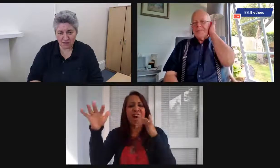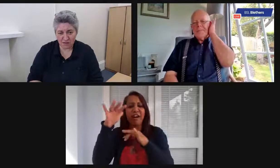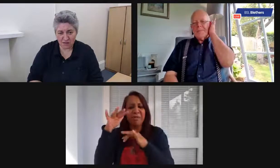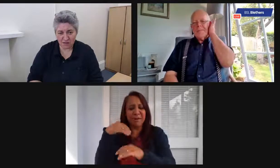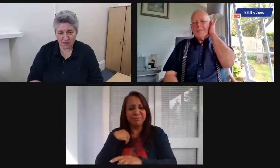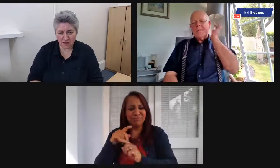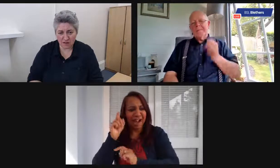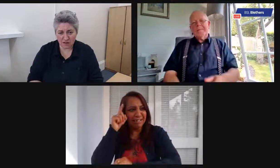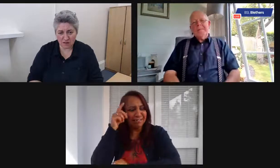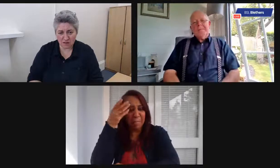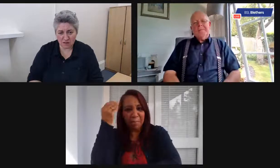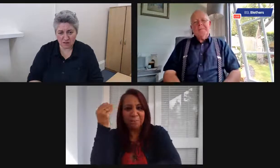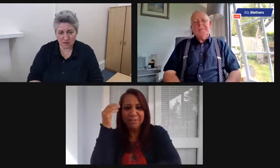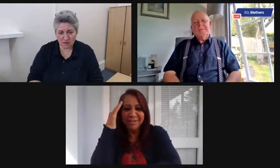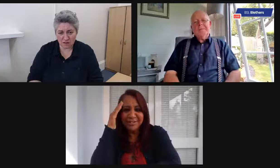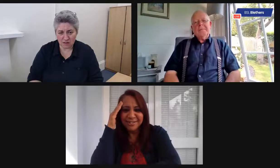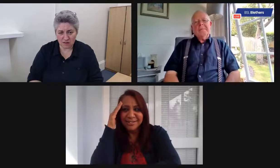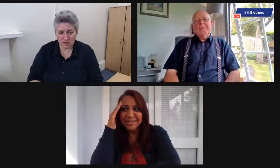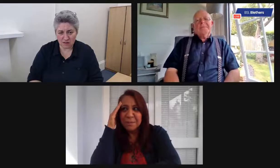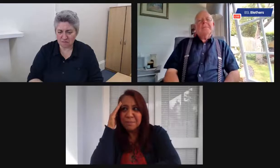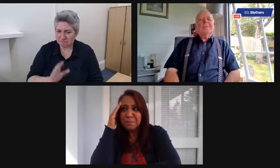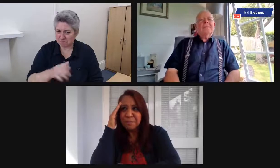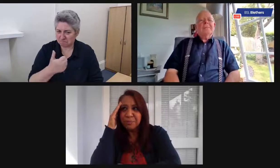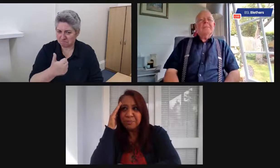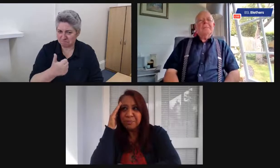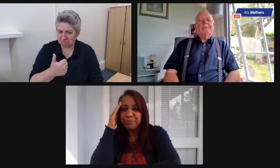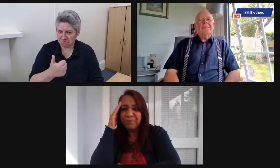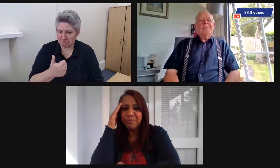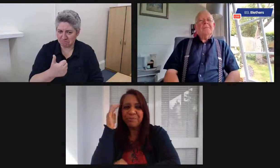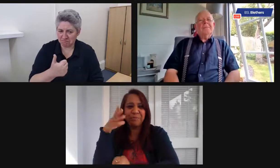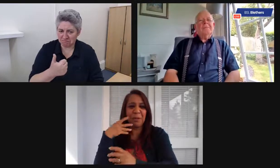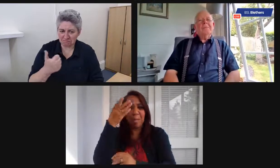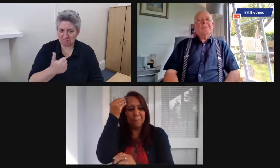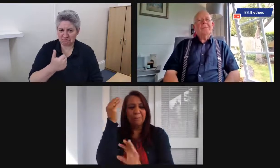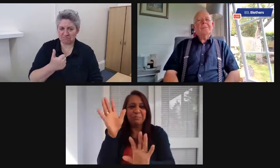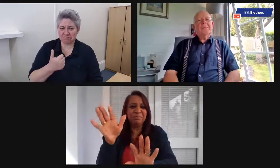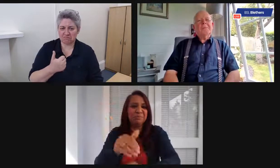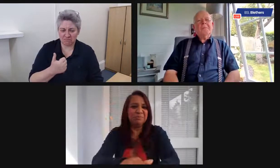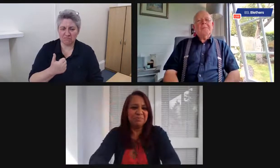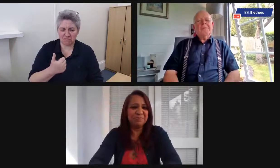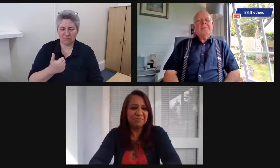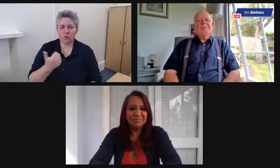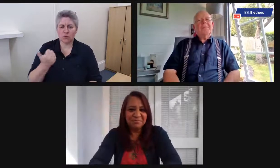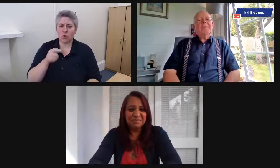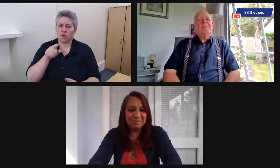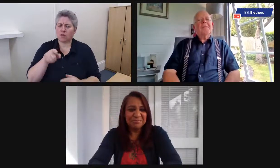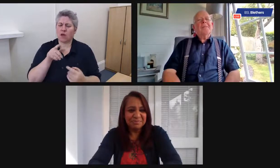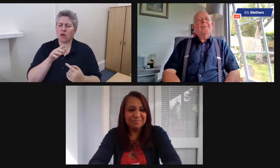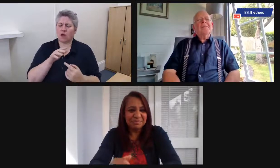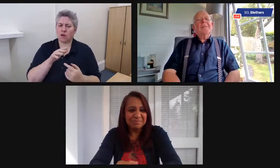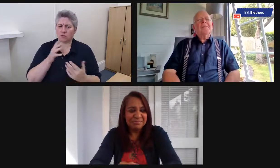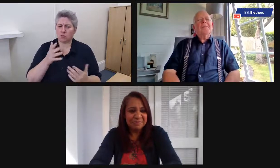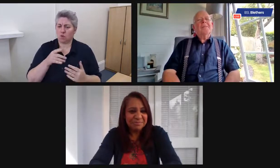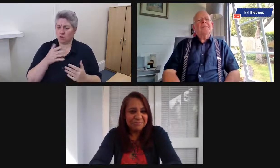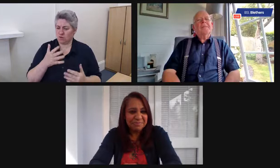when she passed. I've completely lost my thread now. I was going to answer your question about the environment. Sorry,